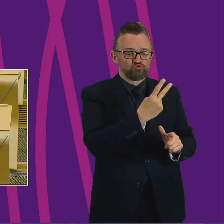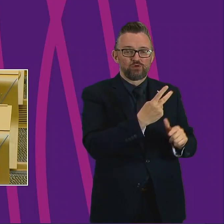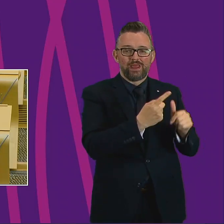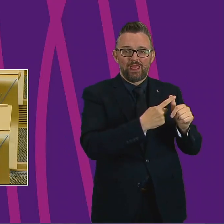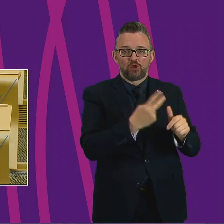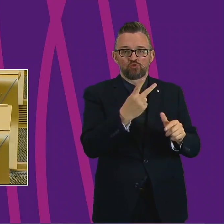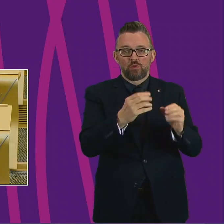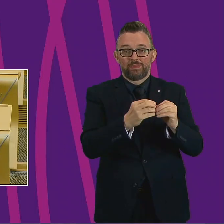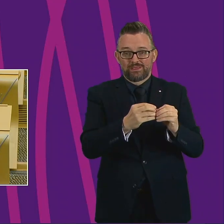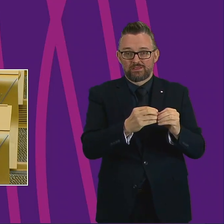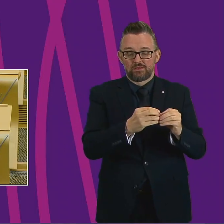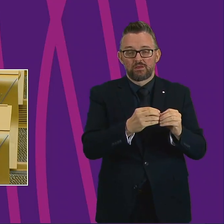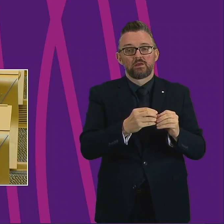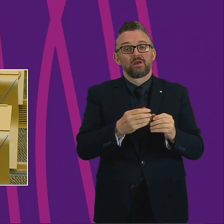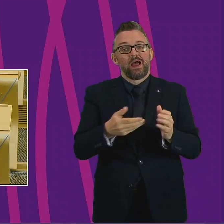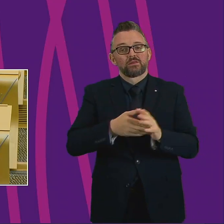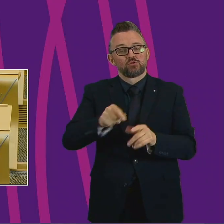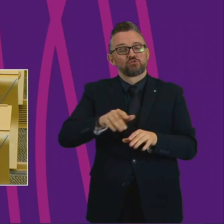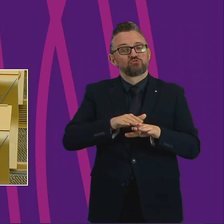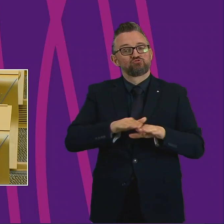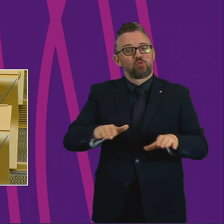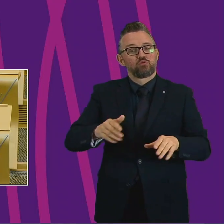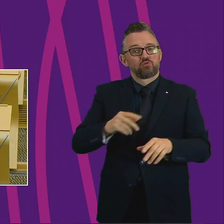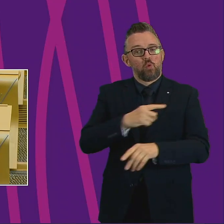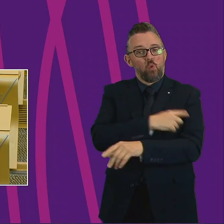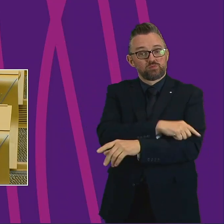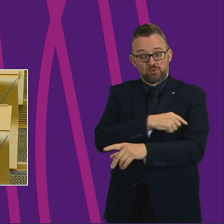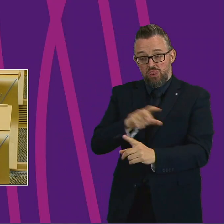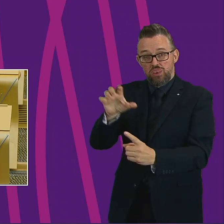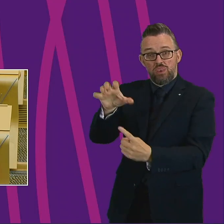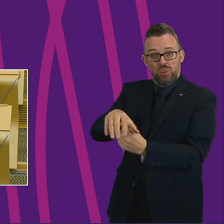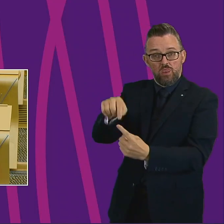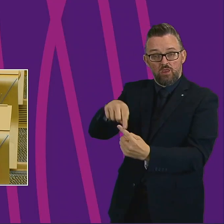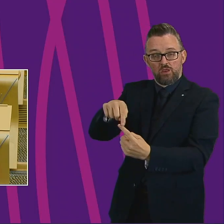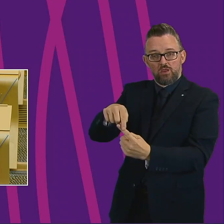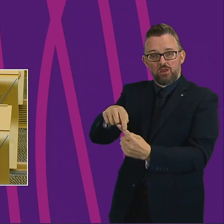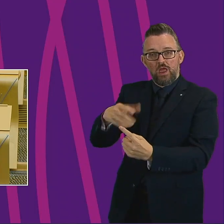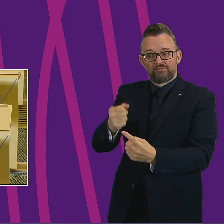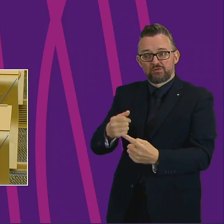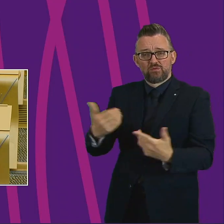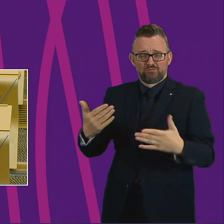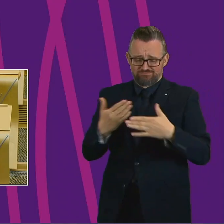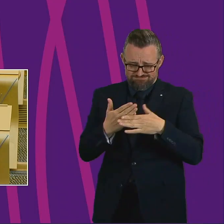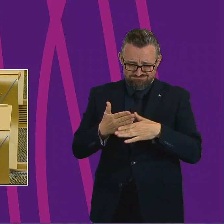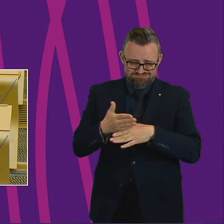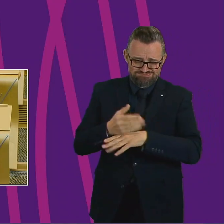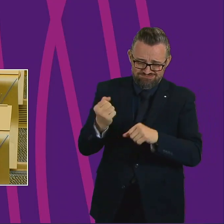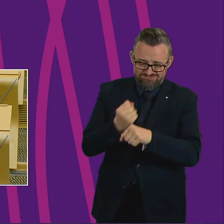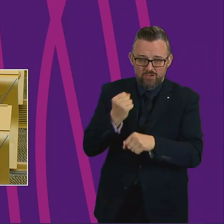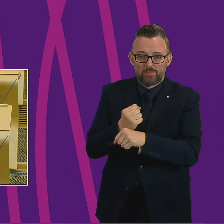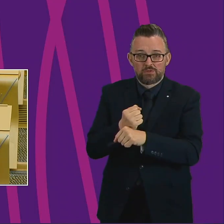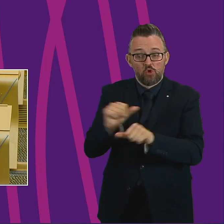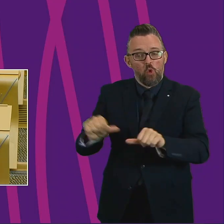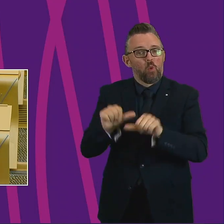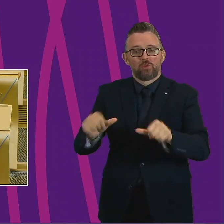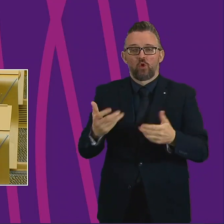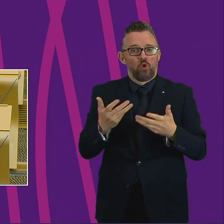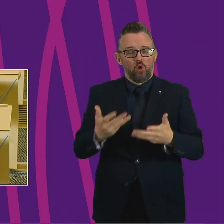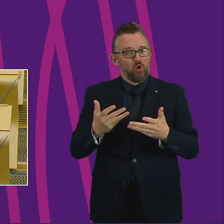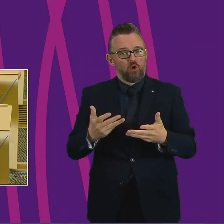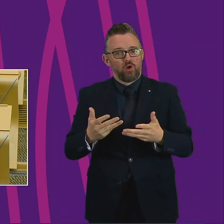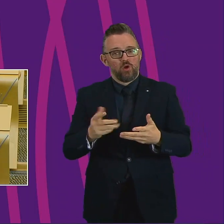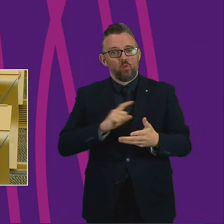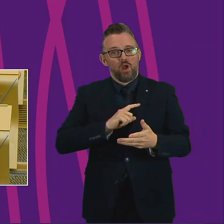Children's Hospital, where there has been considerable initial work done but not yet completed to ensure